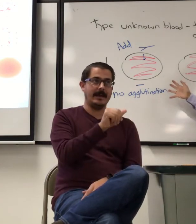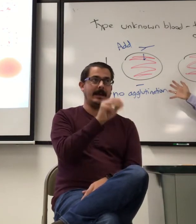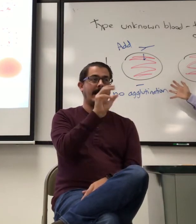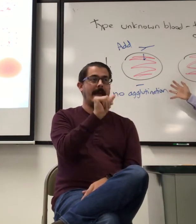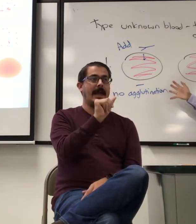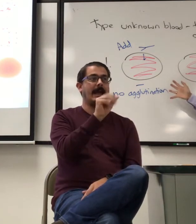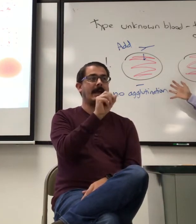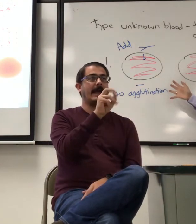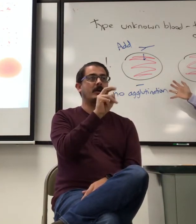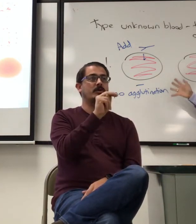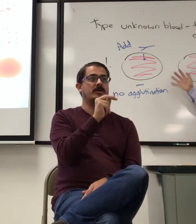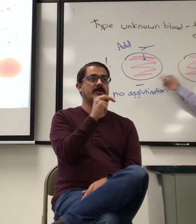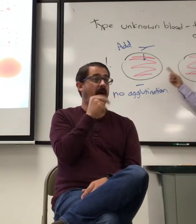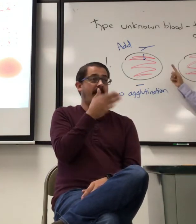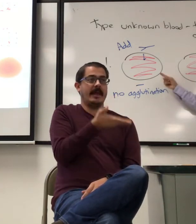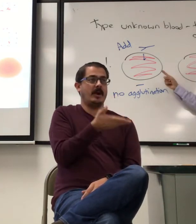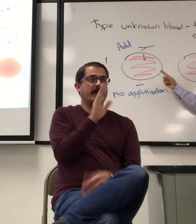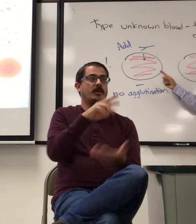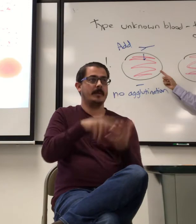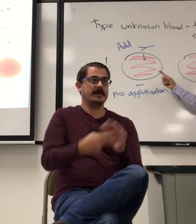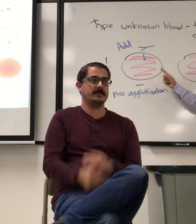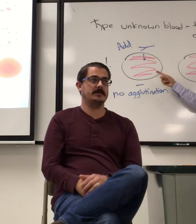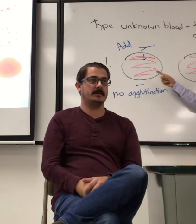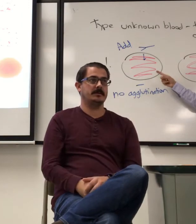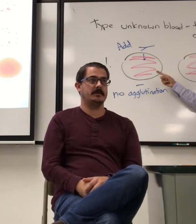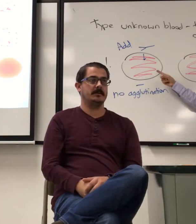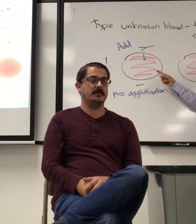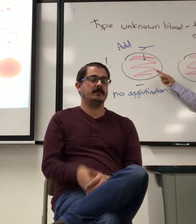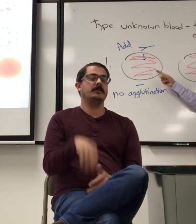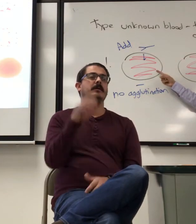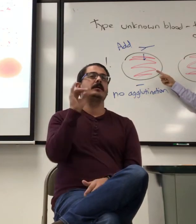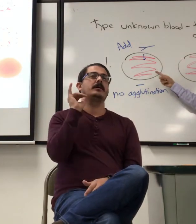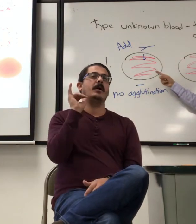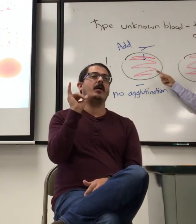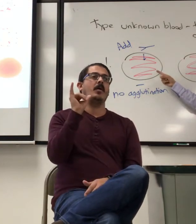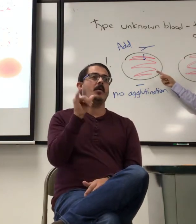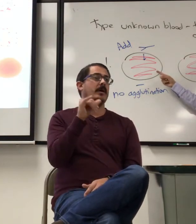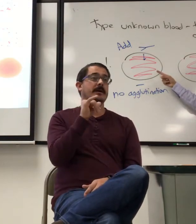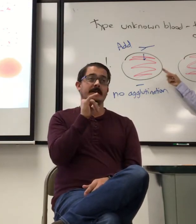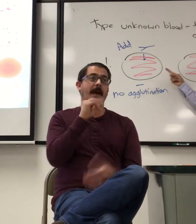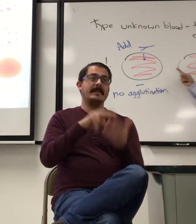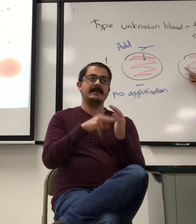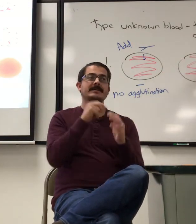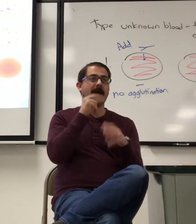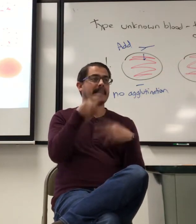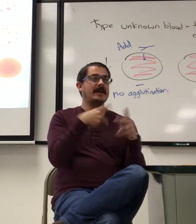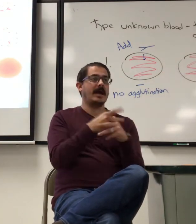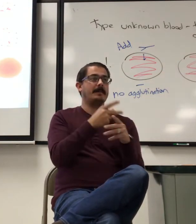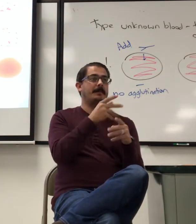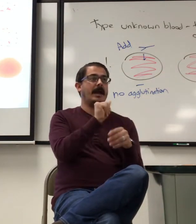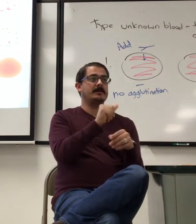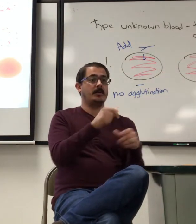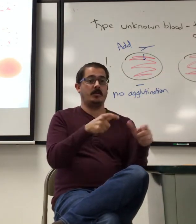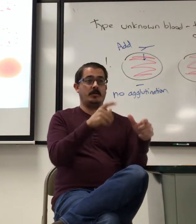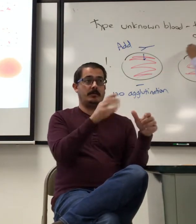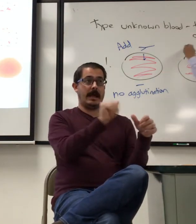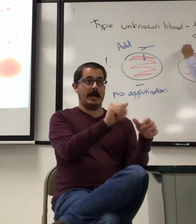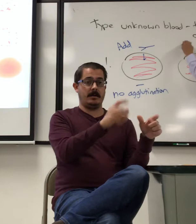absent. That's all you got to say. That's what that means. Oh, he's not type A. Let's move on to the next one.